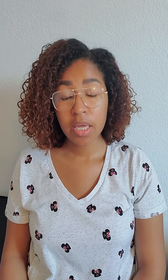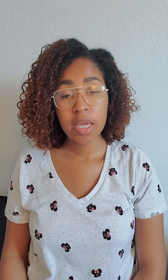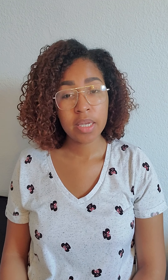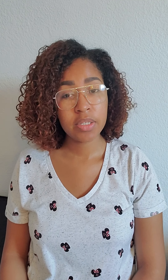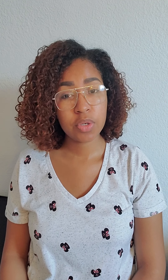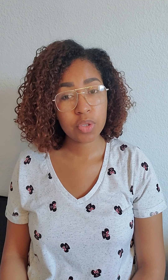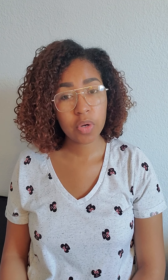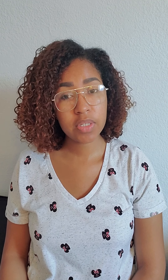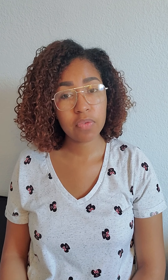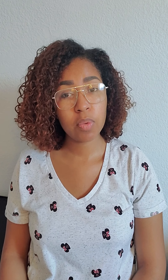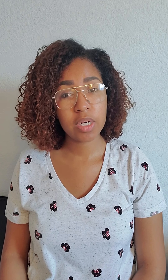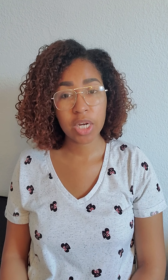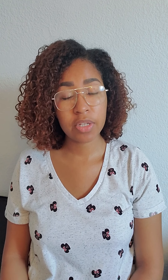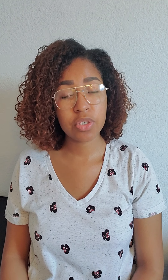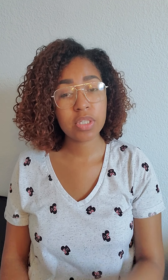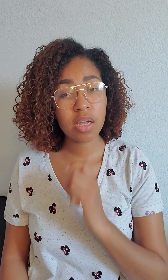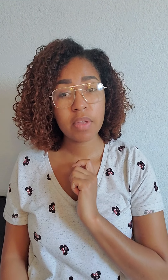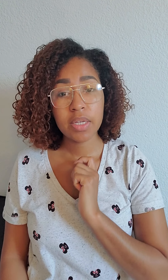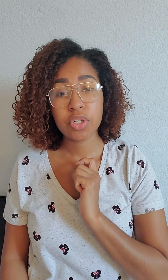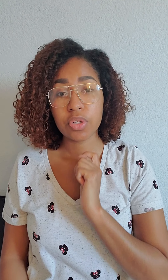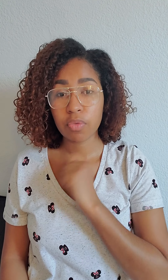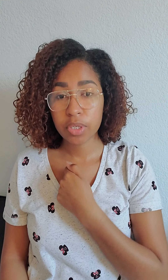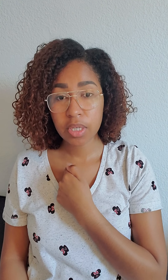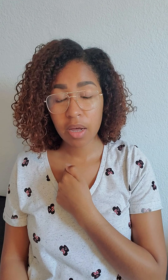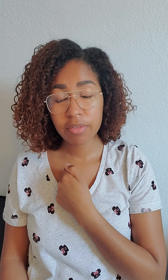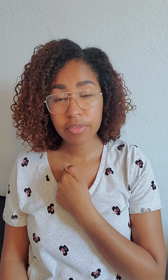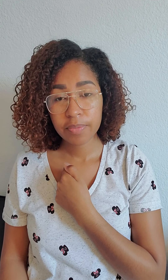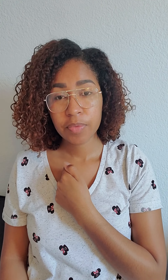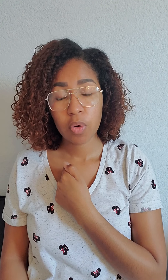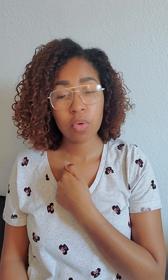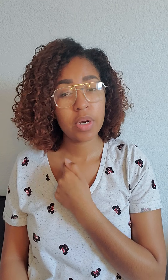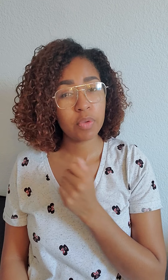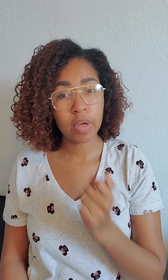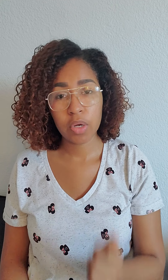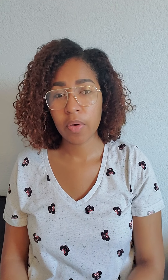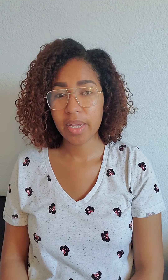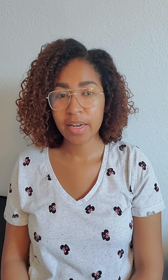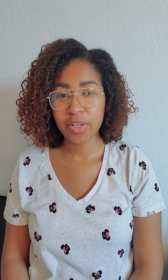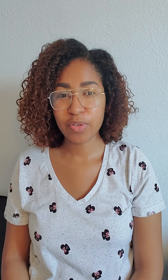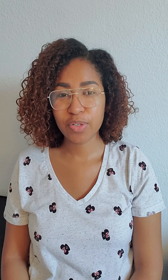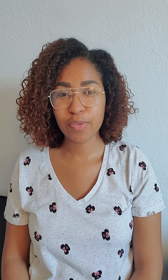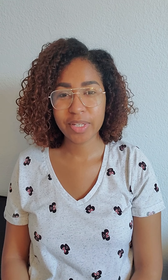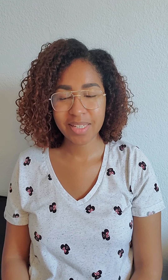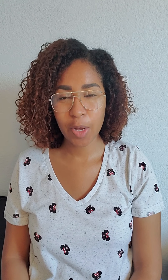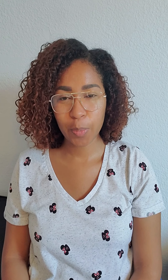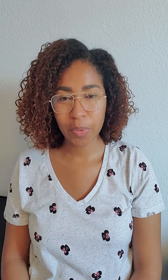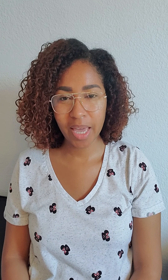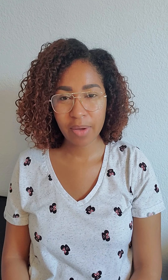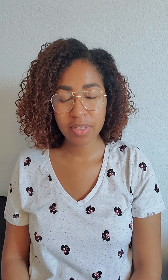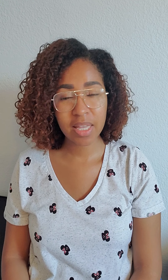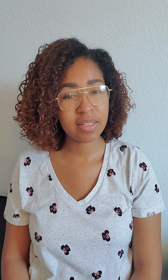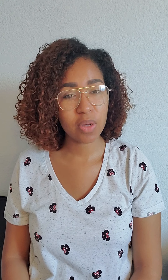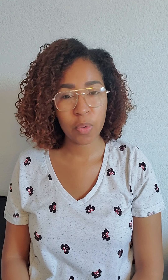It is your choice if you want to challenge yourself, turn your voice off, or if you want to go ahead and use your voice to help you count, that is